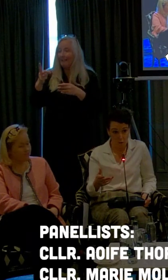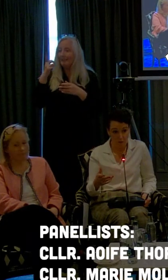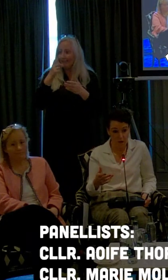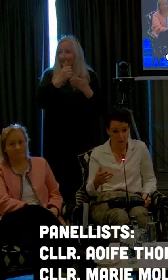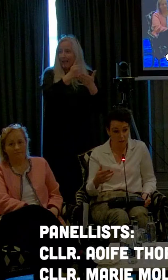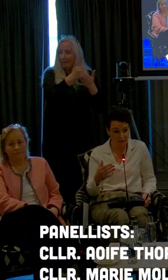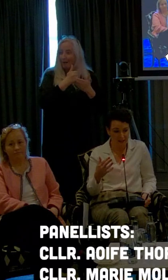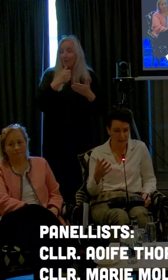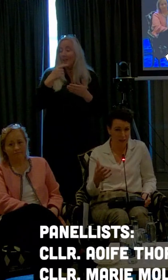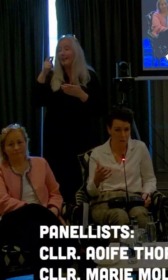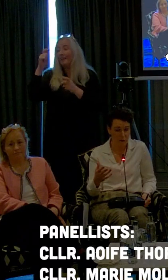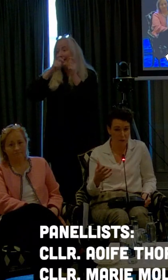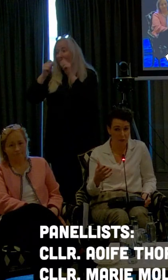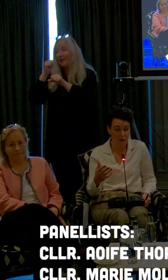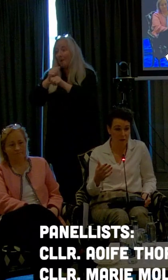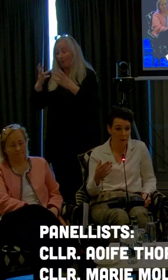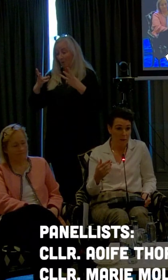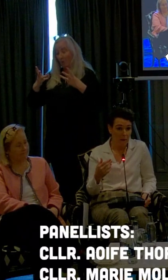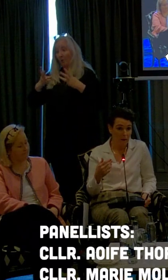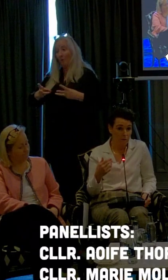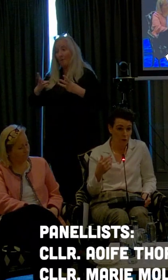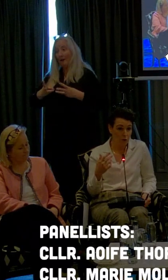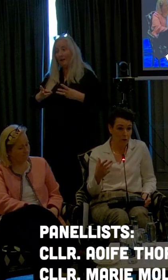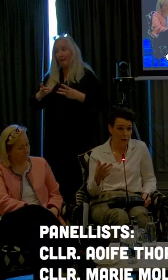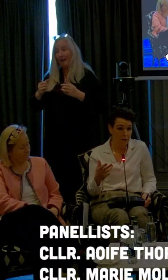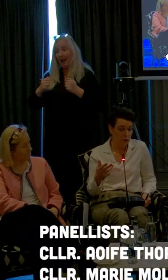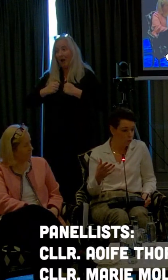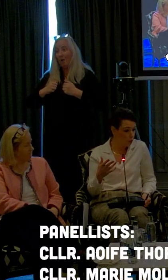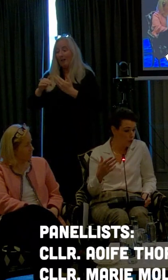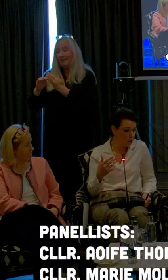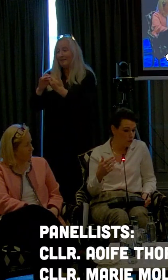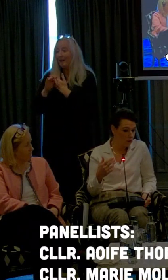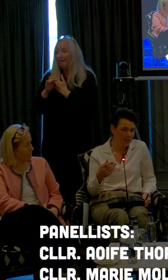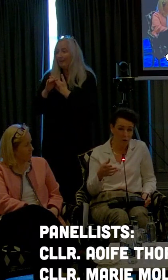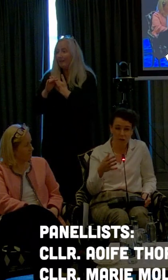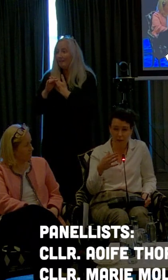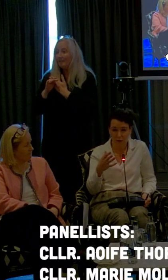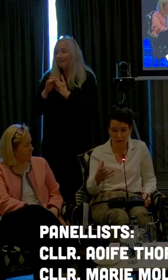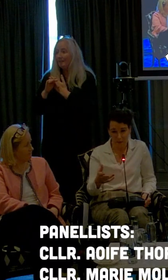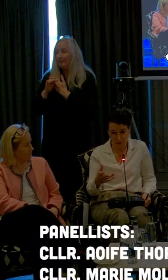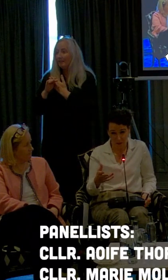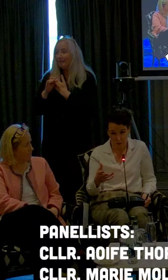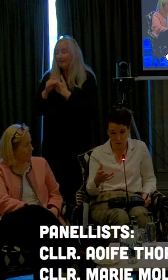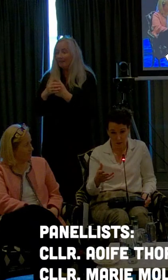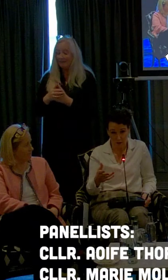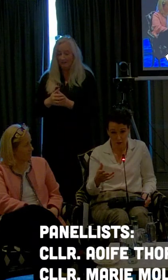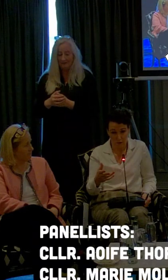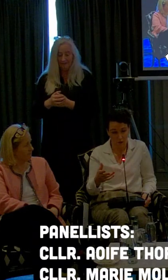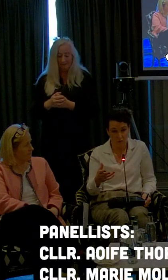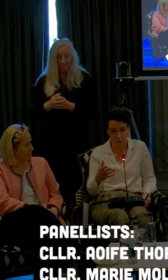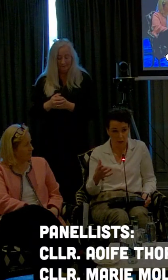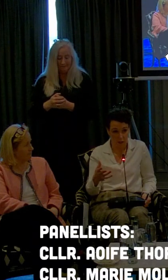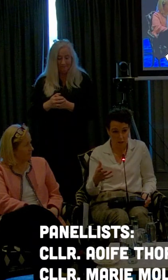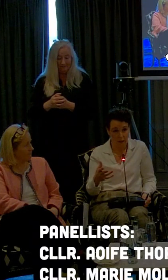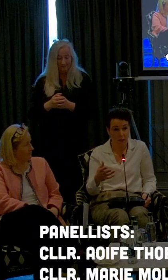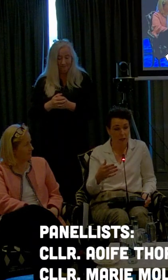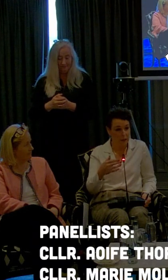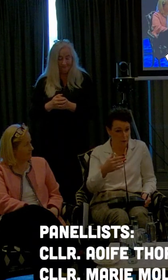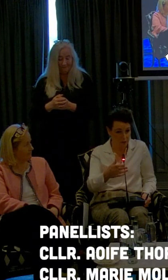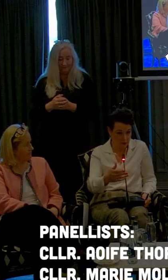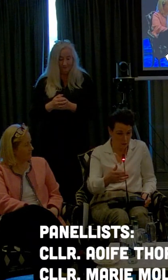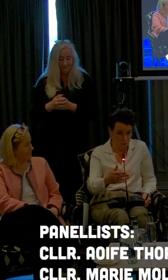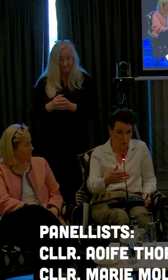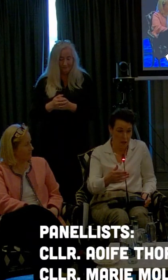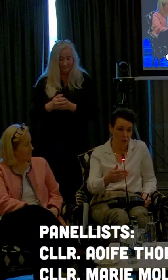any other women, like that helps, because if you do have, you know, like you were down as absent when you had a child, which is ridiculous.